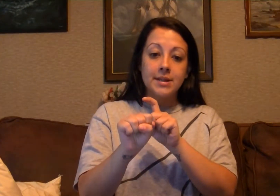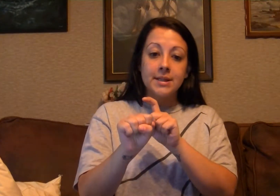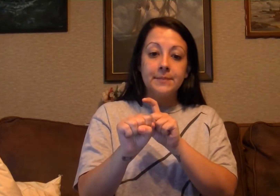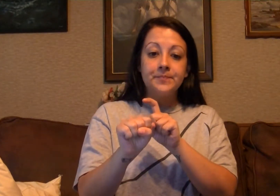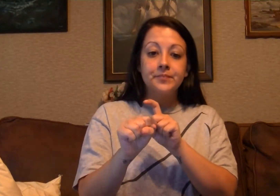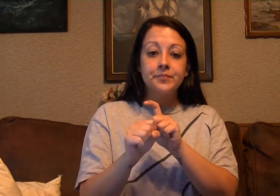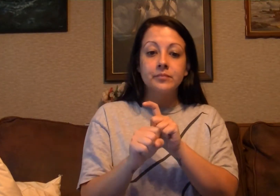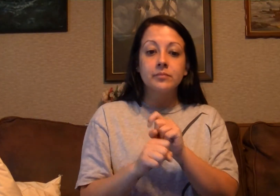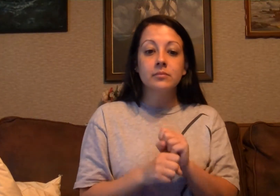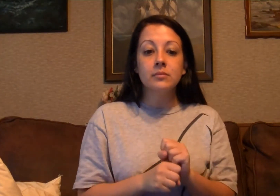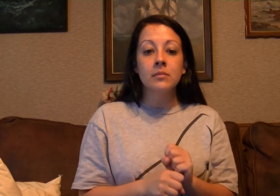it.